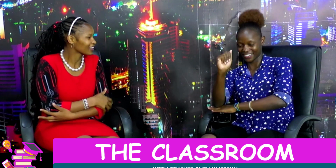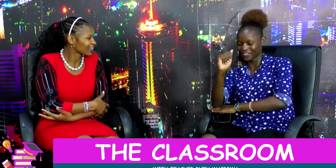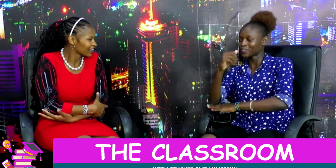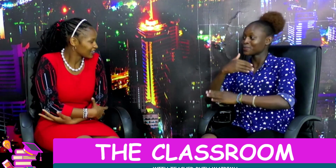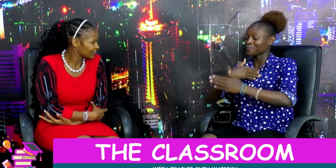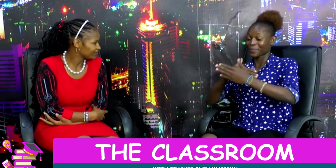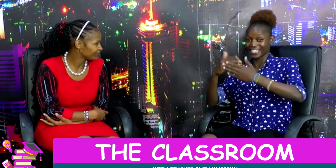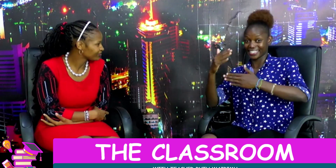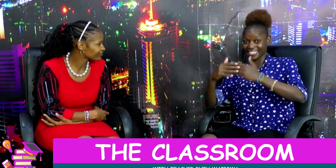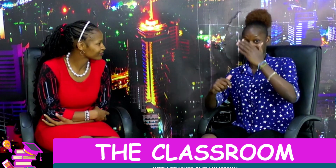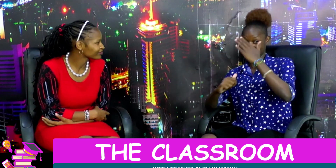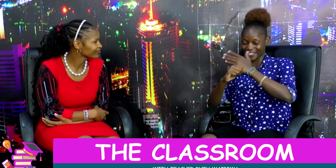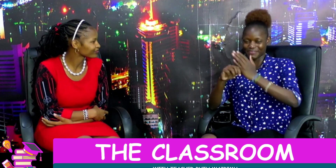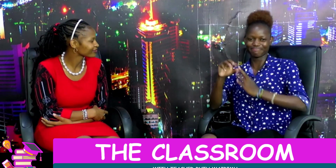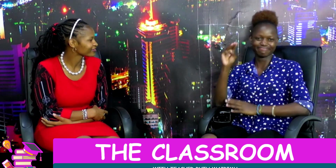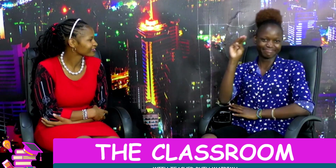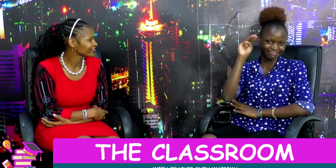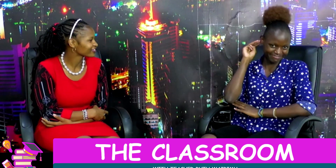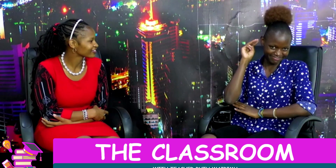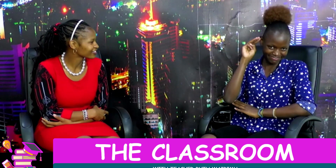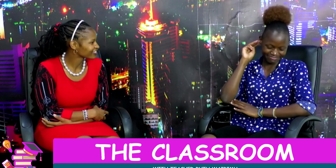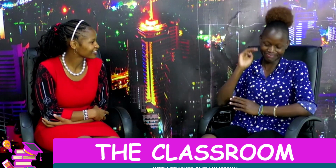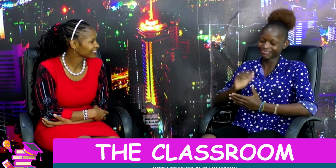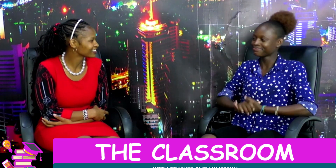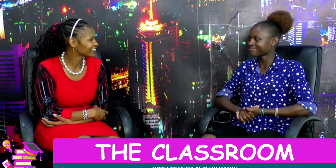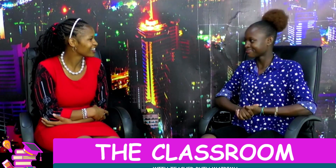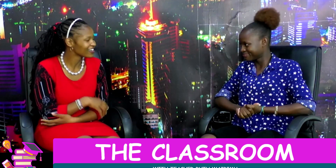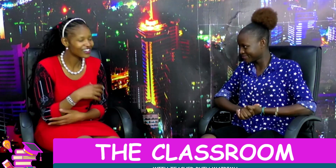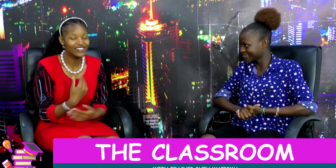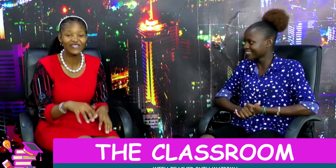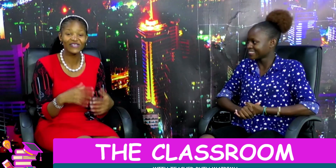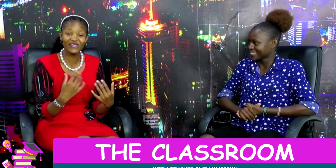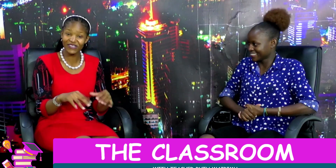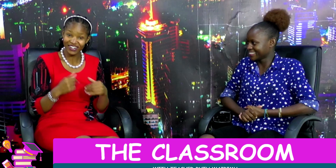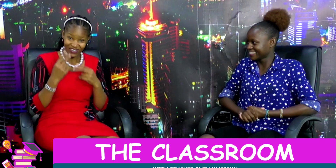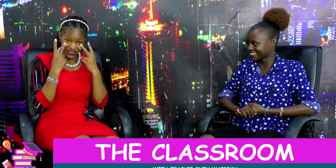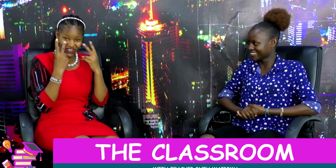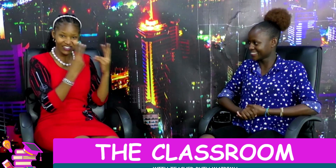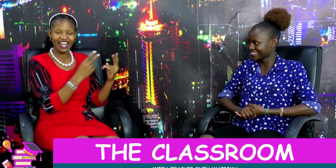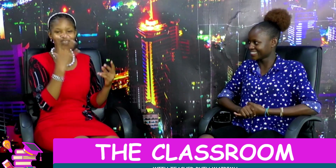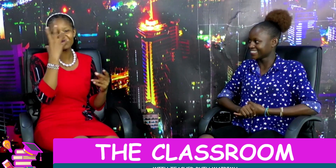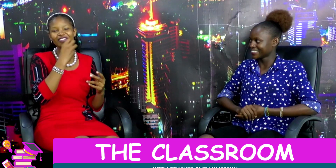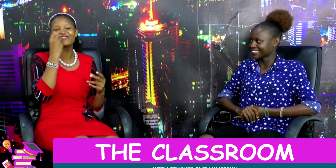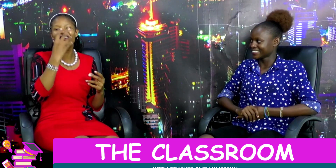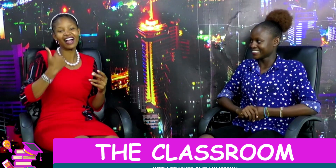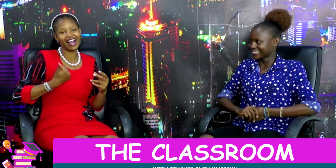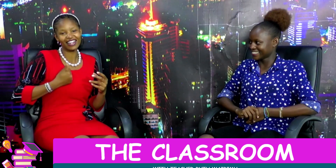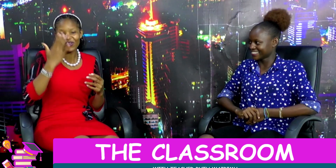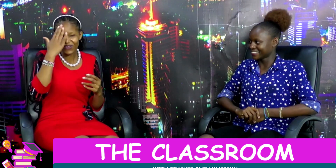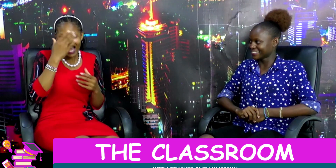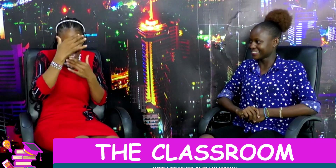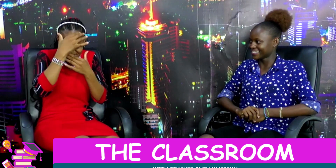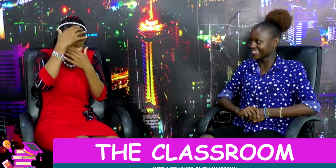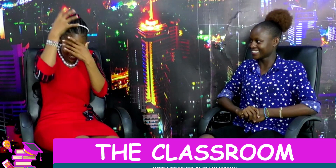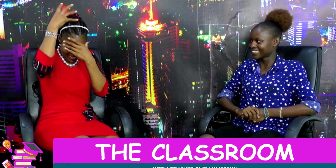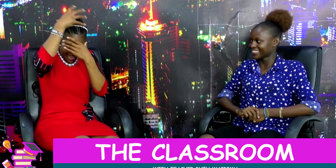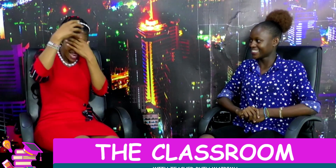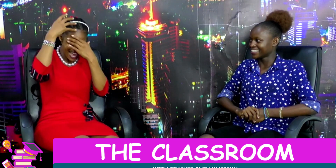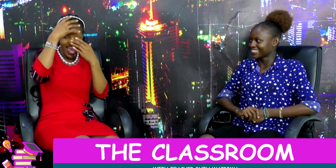is Maureen Anna, and that is my sign name. Wow, as you see, we have a very beautiful